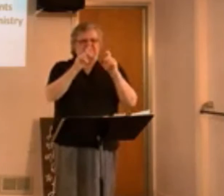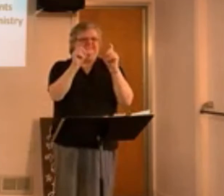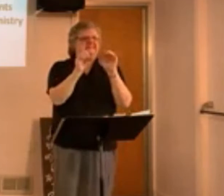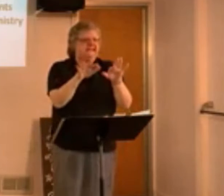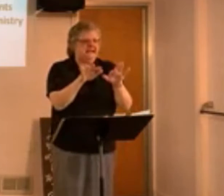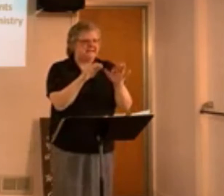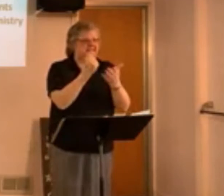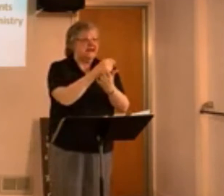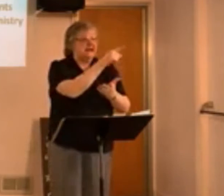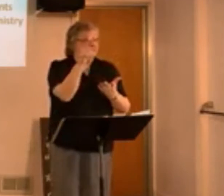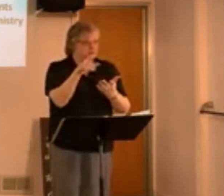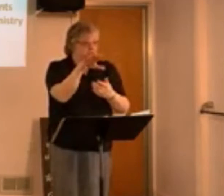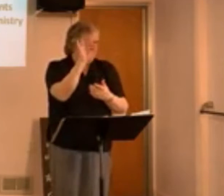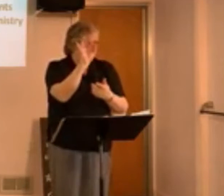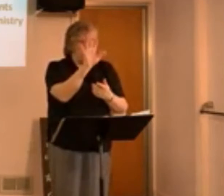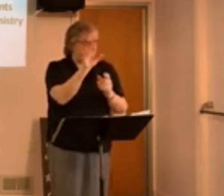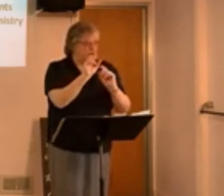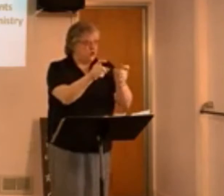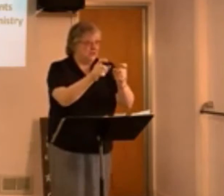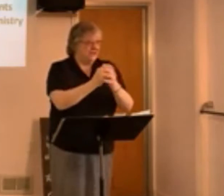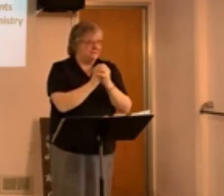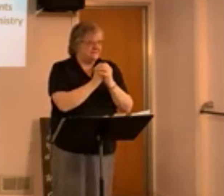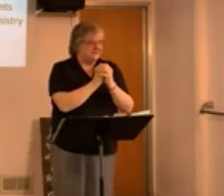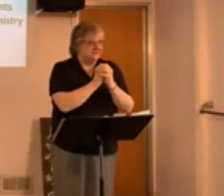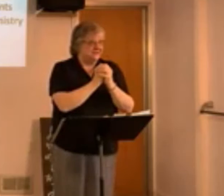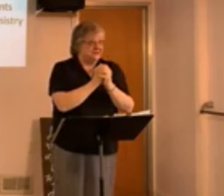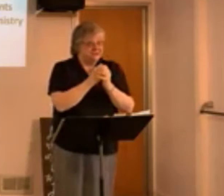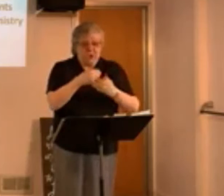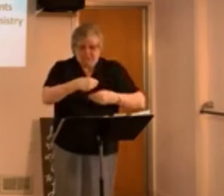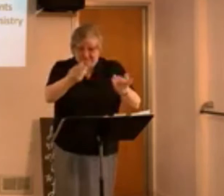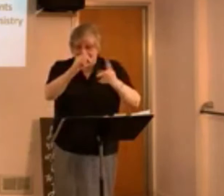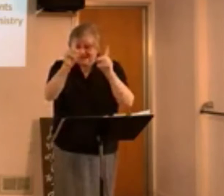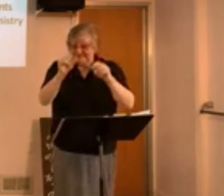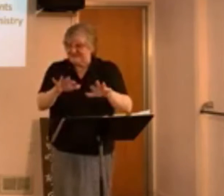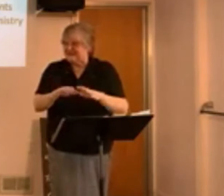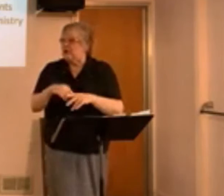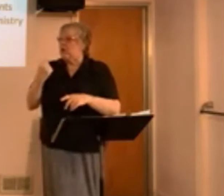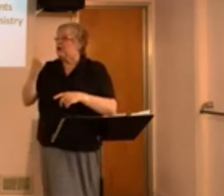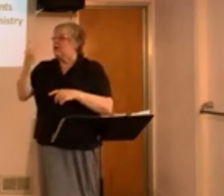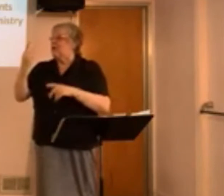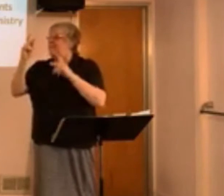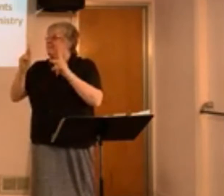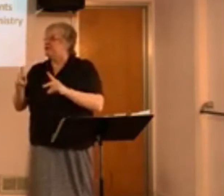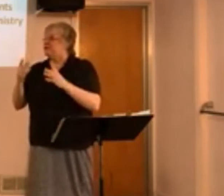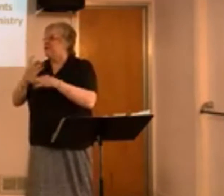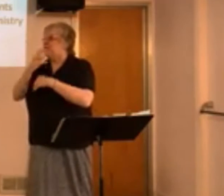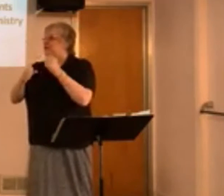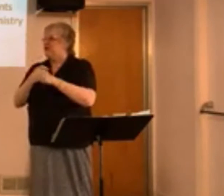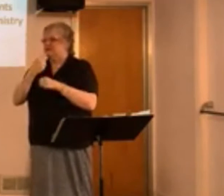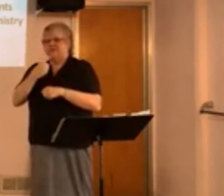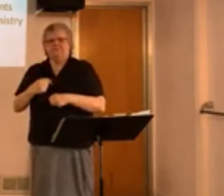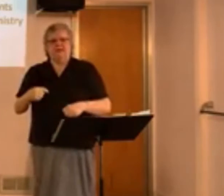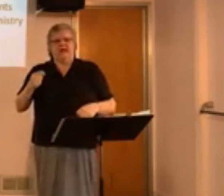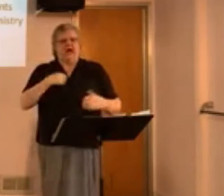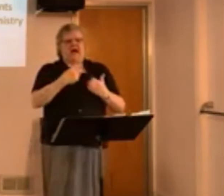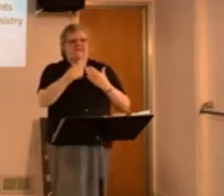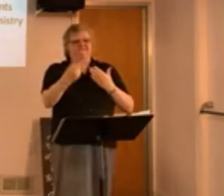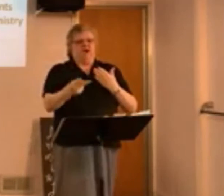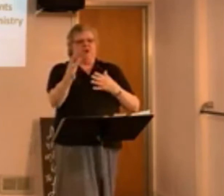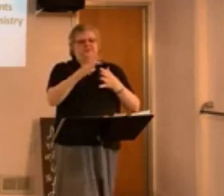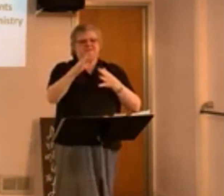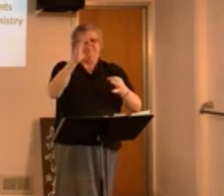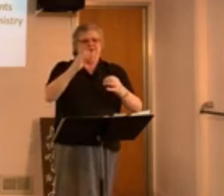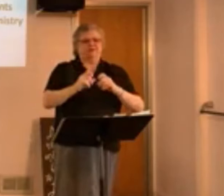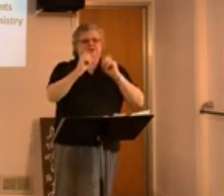a little test that helps you discern what's your spiritual gift. And only one person over the years has said, oh, I flunked the spiritual